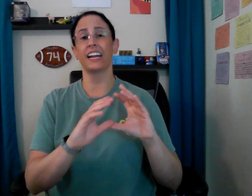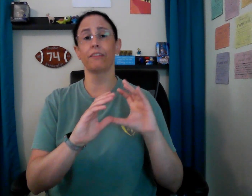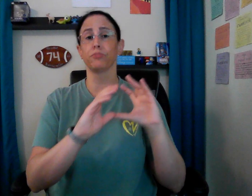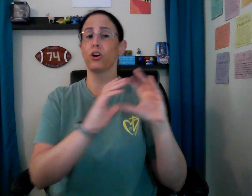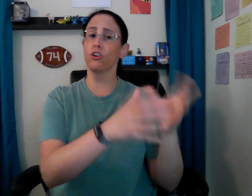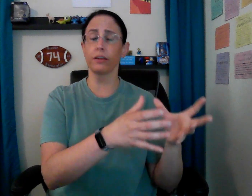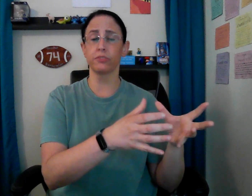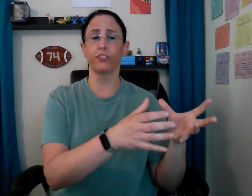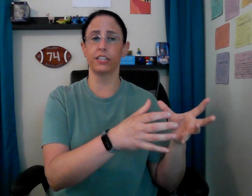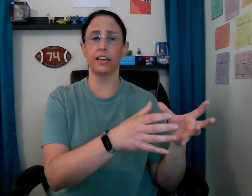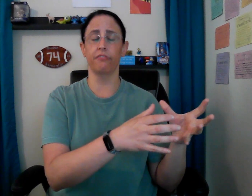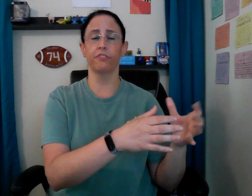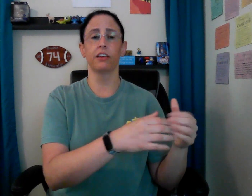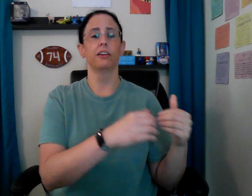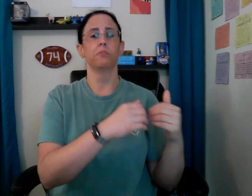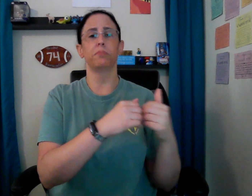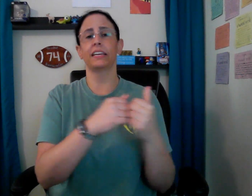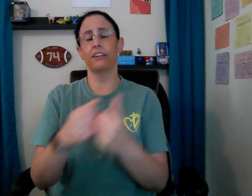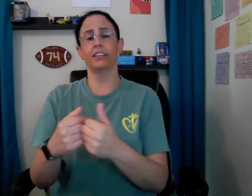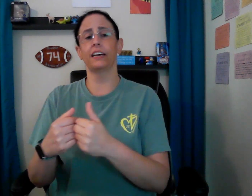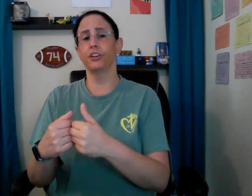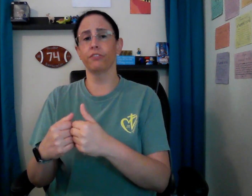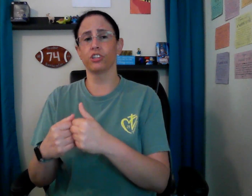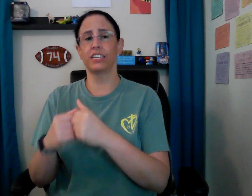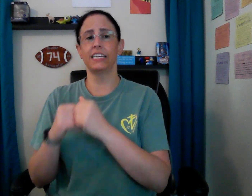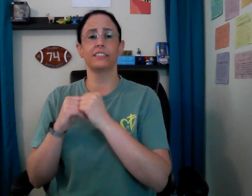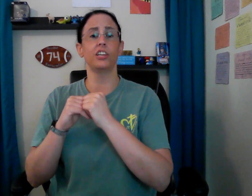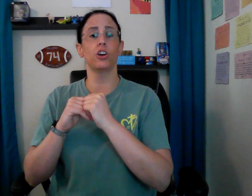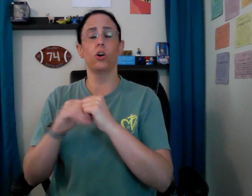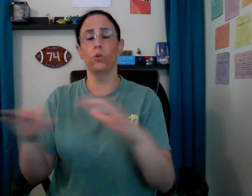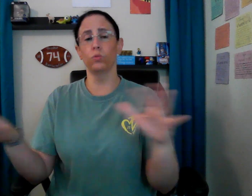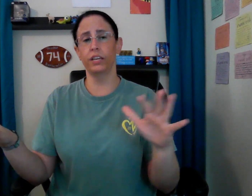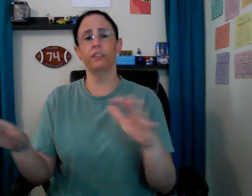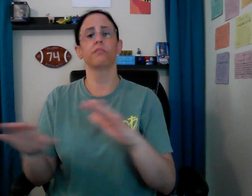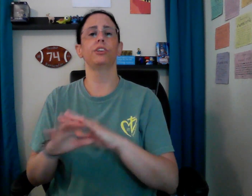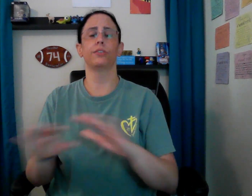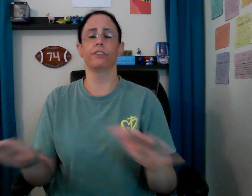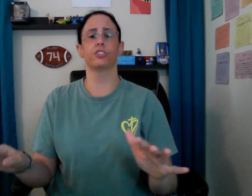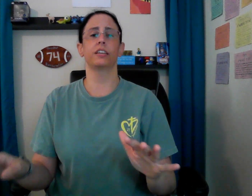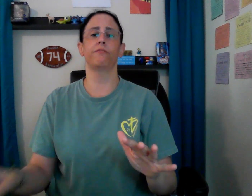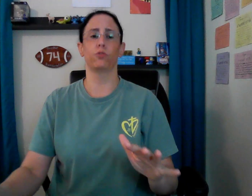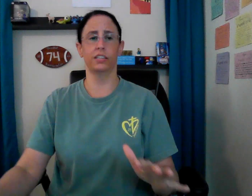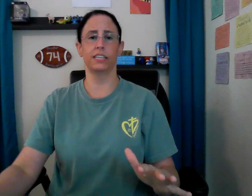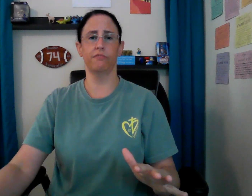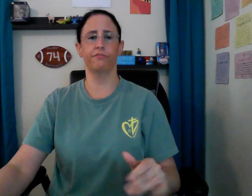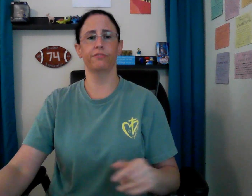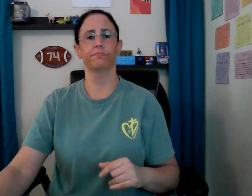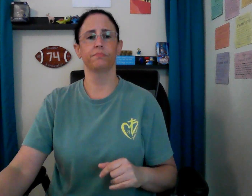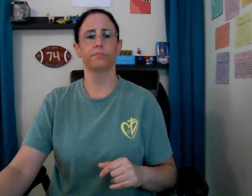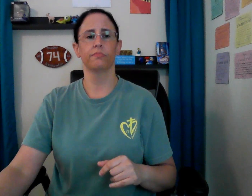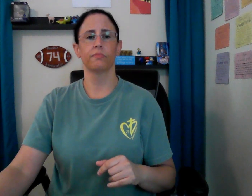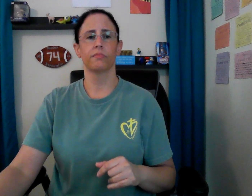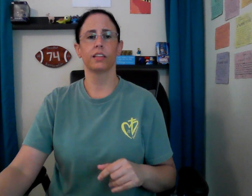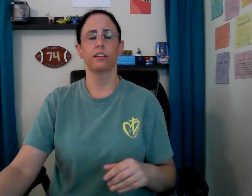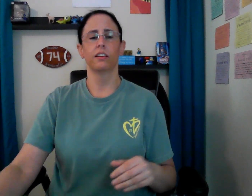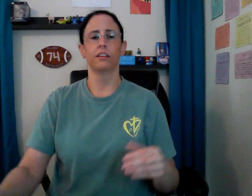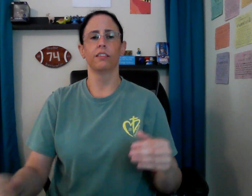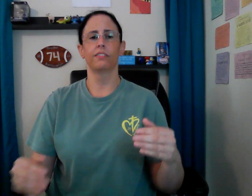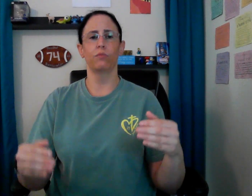have programs for the deaf, but Gallaudet University is the only university for the deaf. Then we